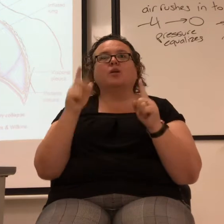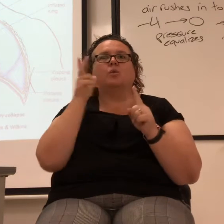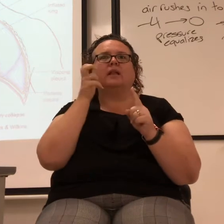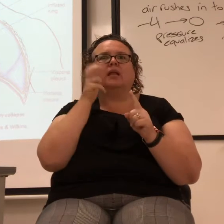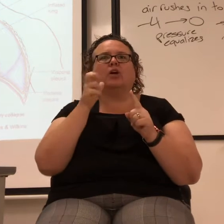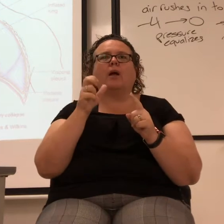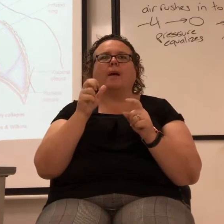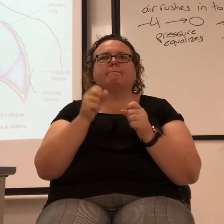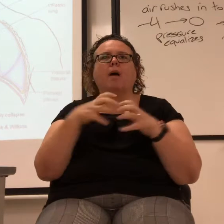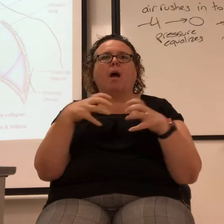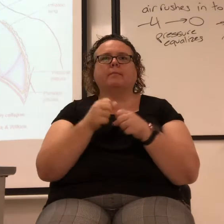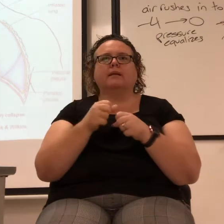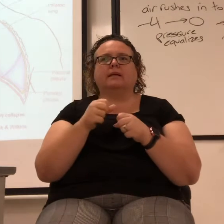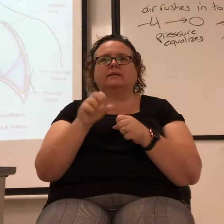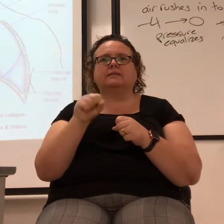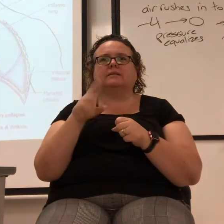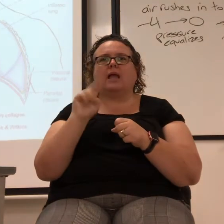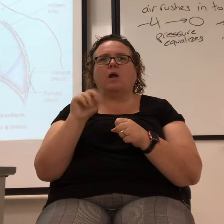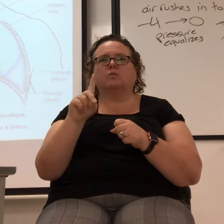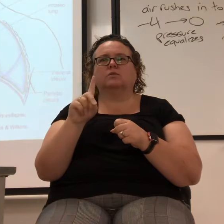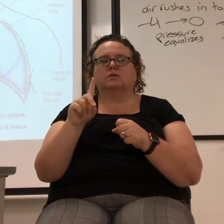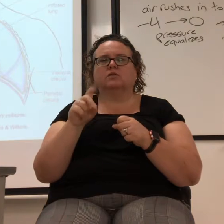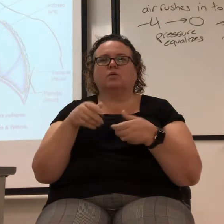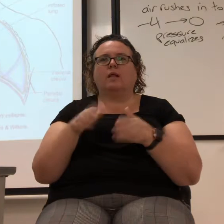something, right? You should like let that air out.